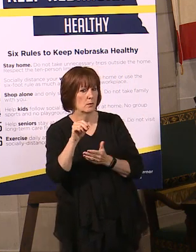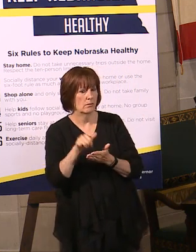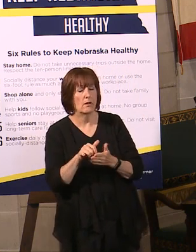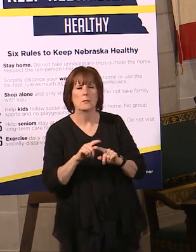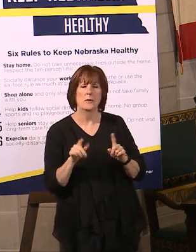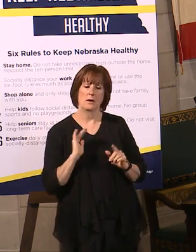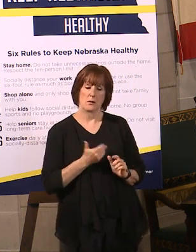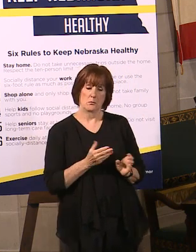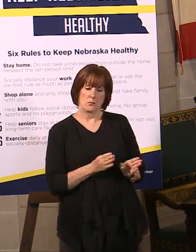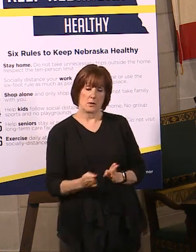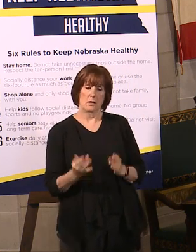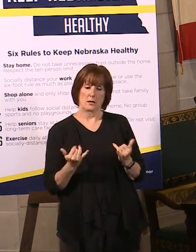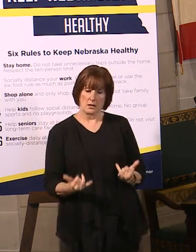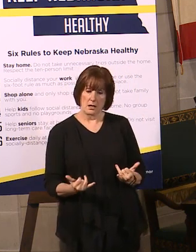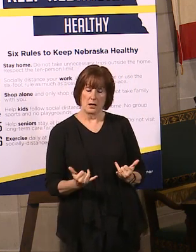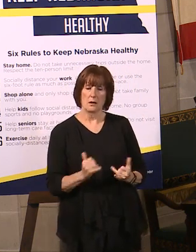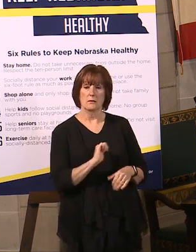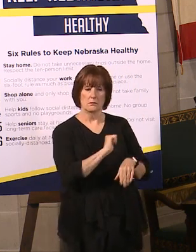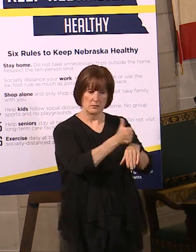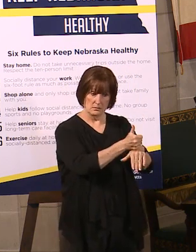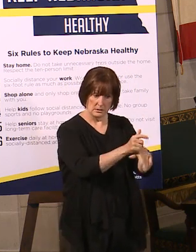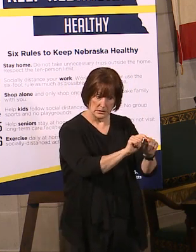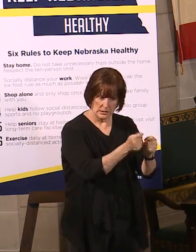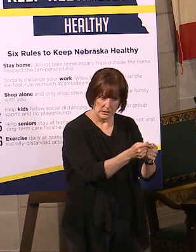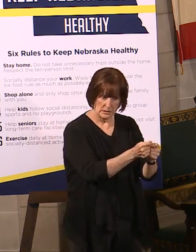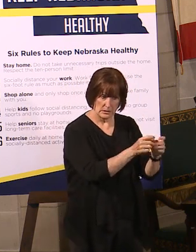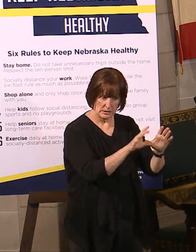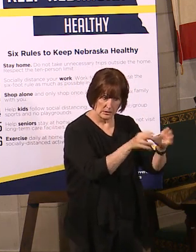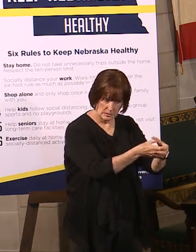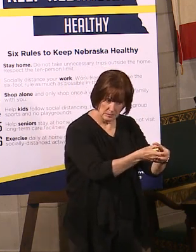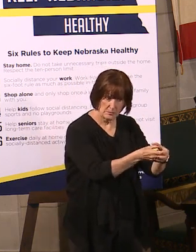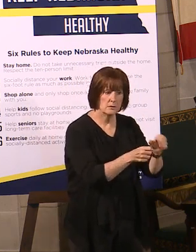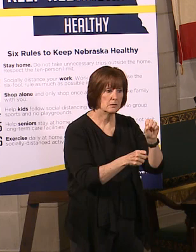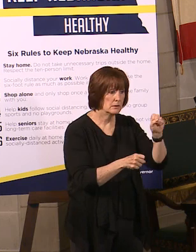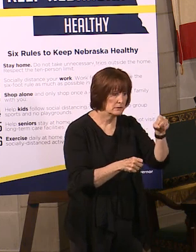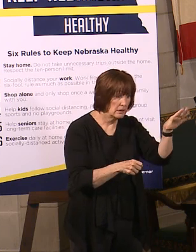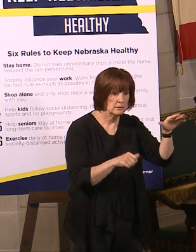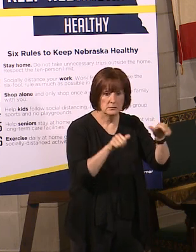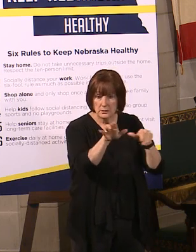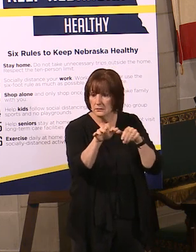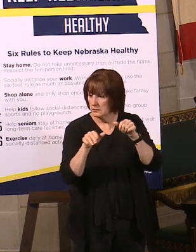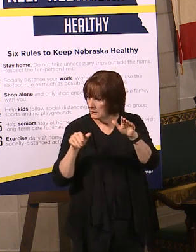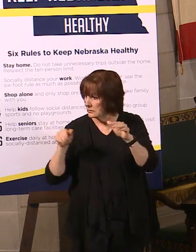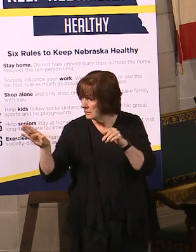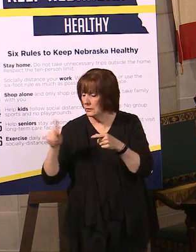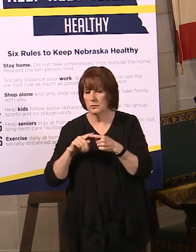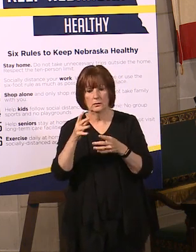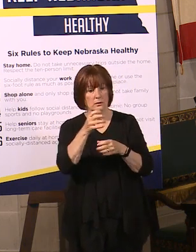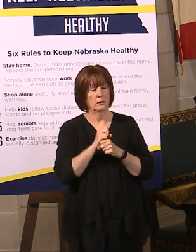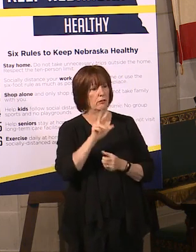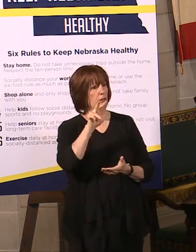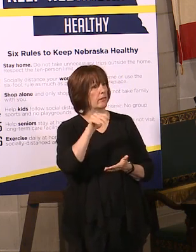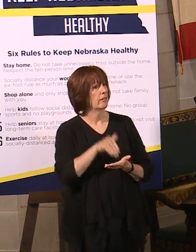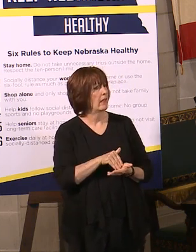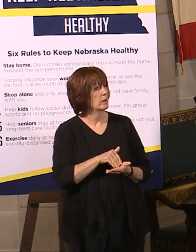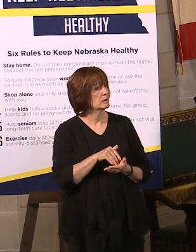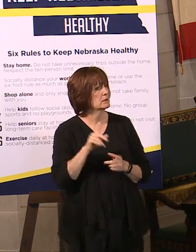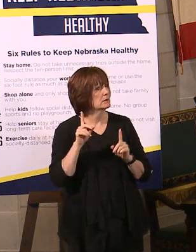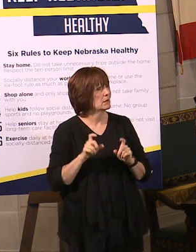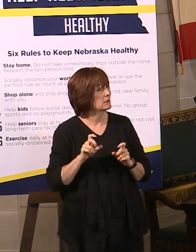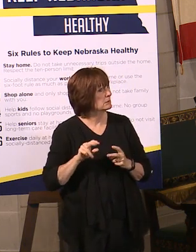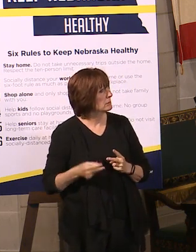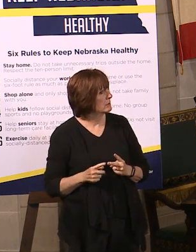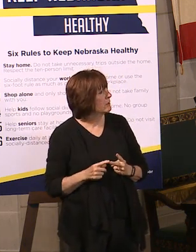kind of our plan, is to stand up more teams and be able to roll those out across the state to be able to get to those 3,000 tests a day. And what was Paul's second part of his